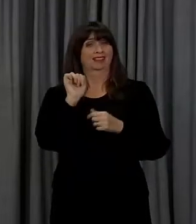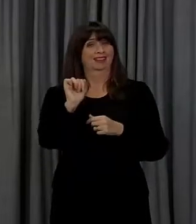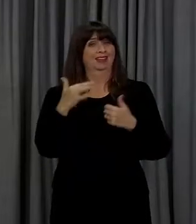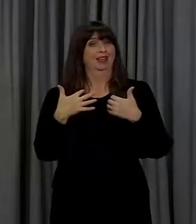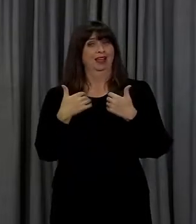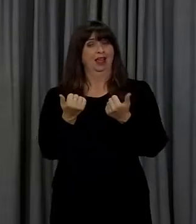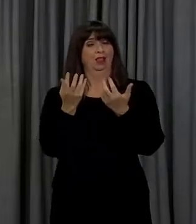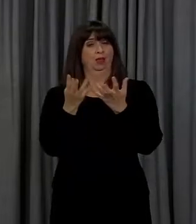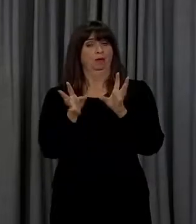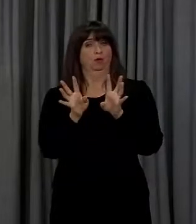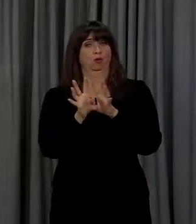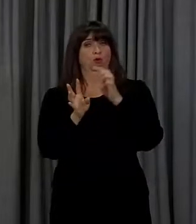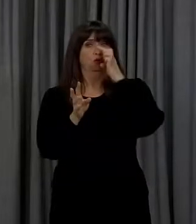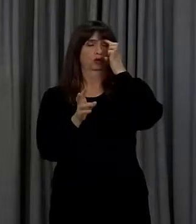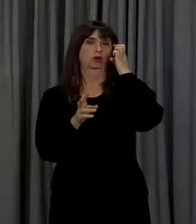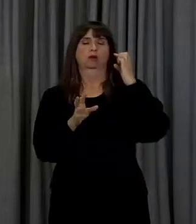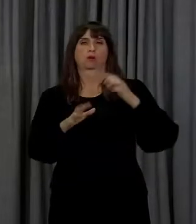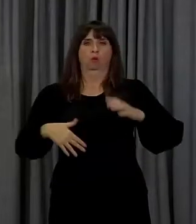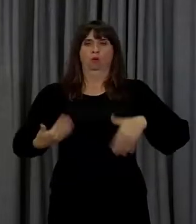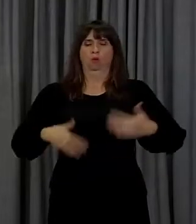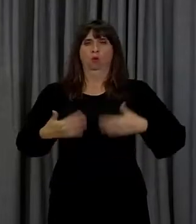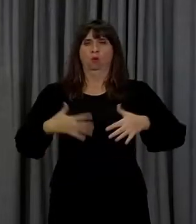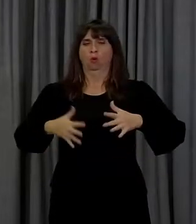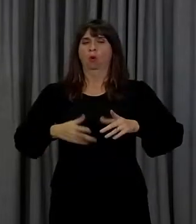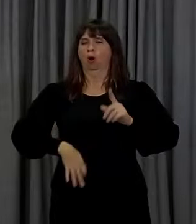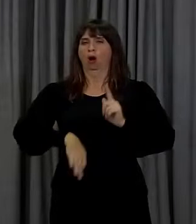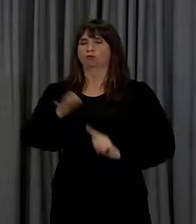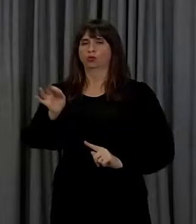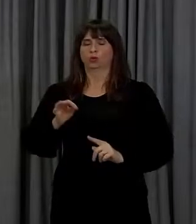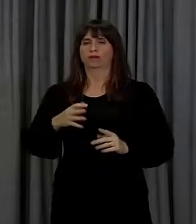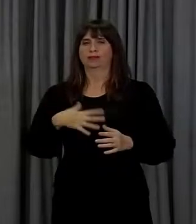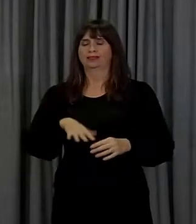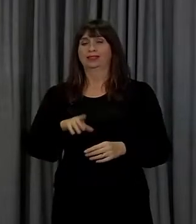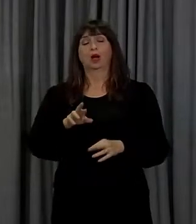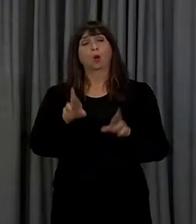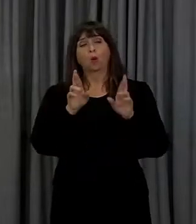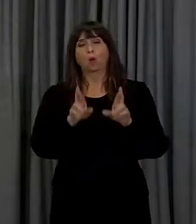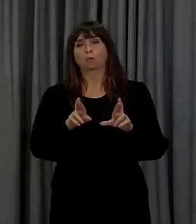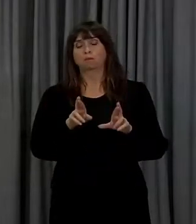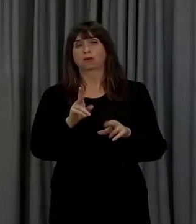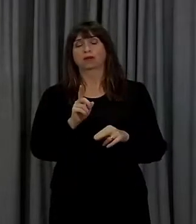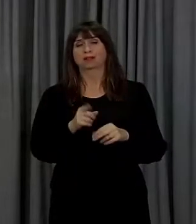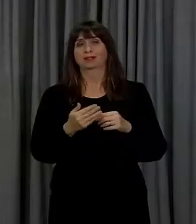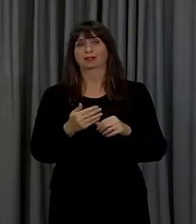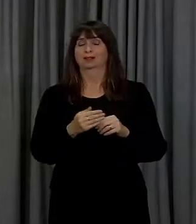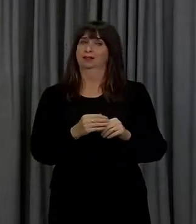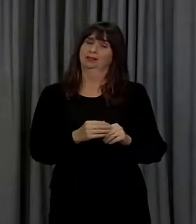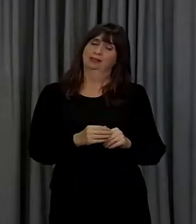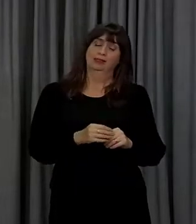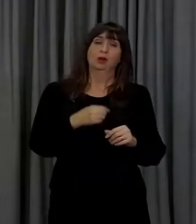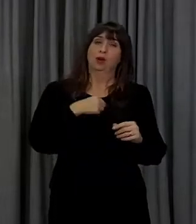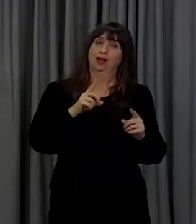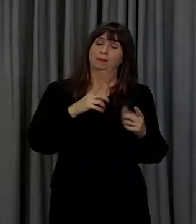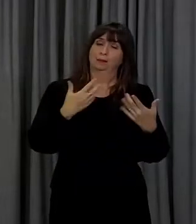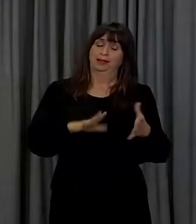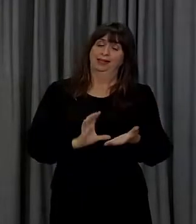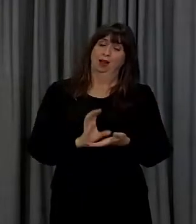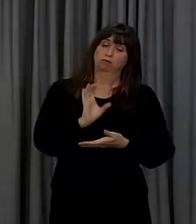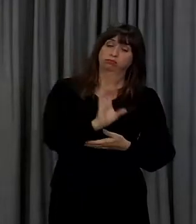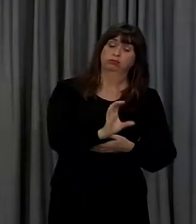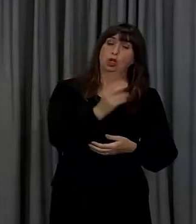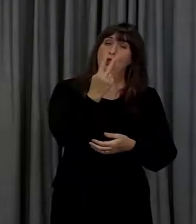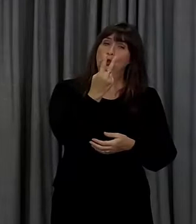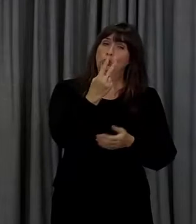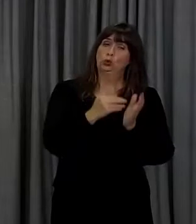is taking steps to improve the situation, but I hope that things like the £2 million that we've announced this morning